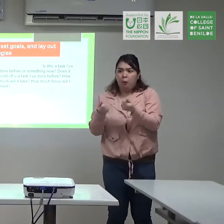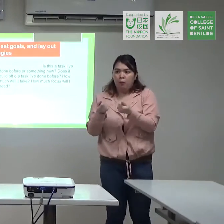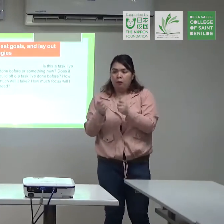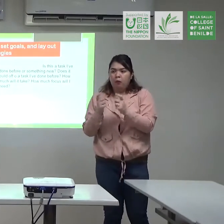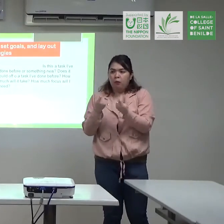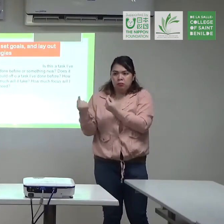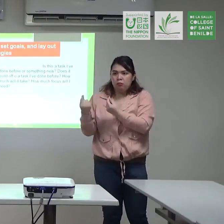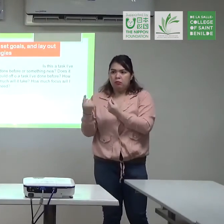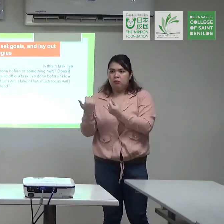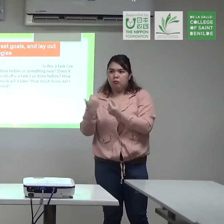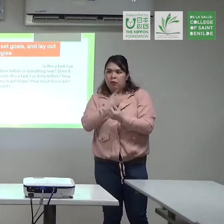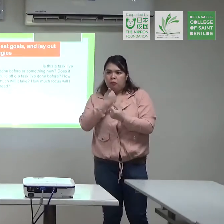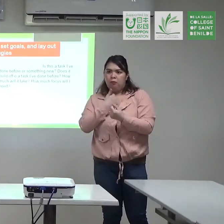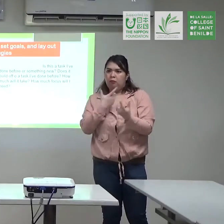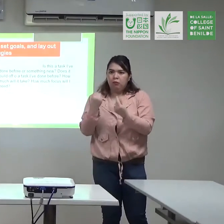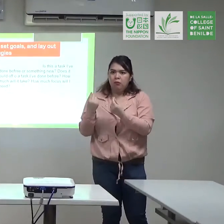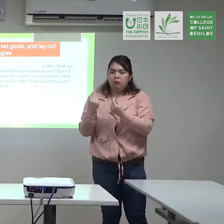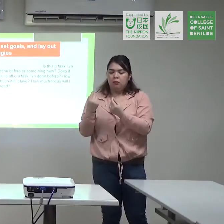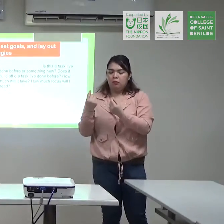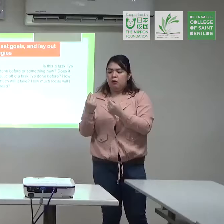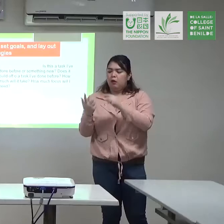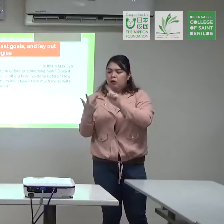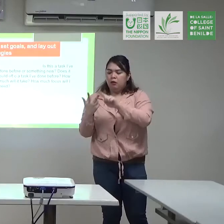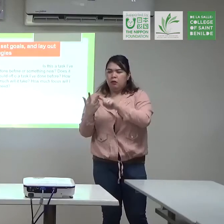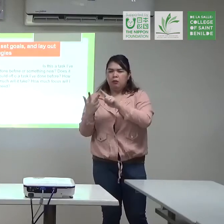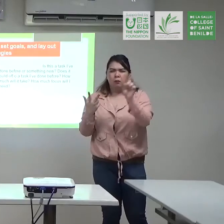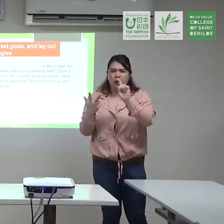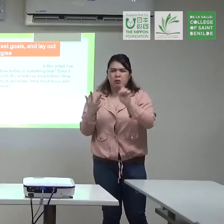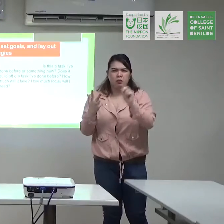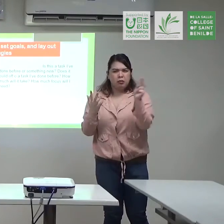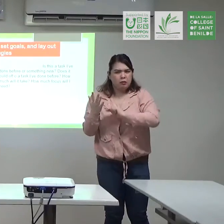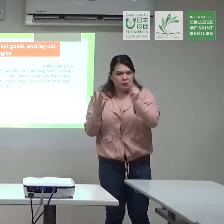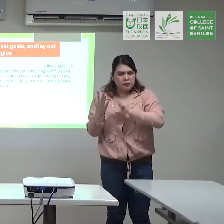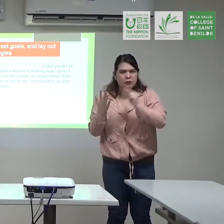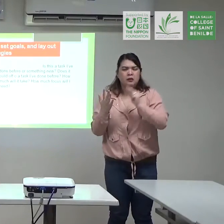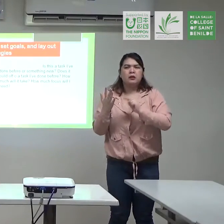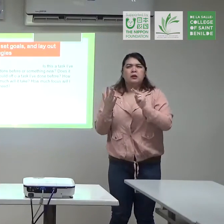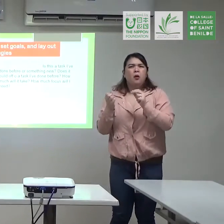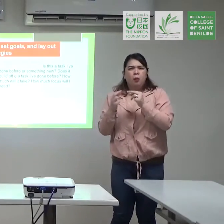do? What are the readings I have to